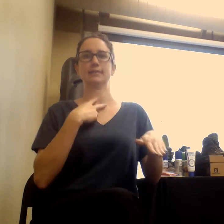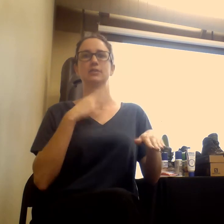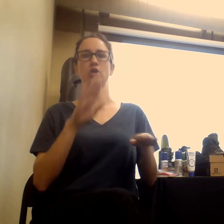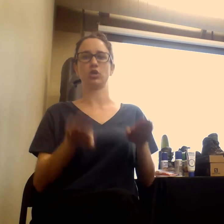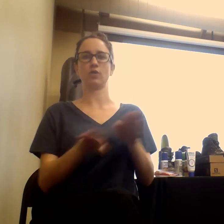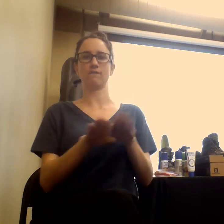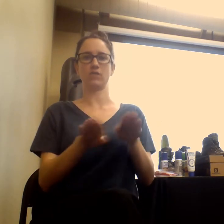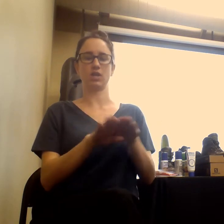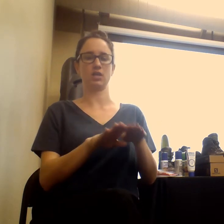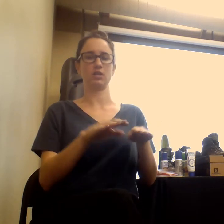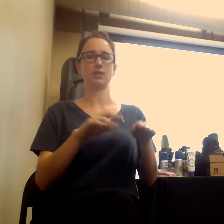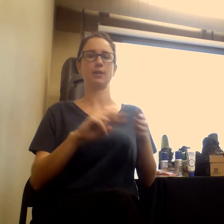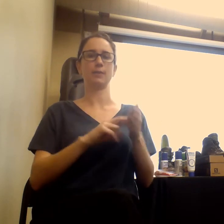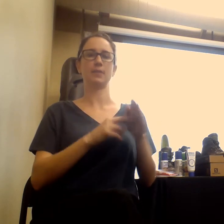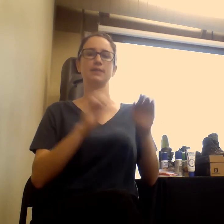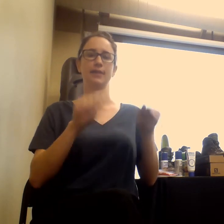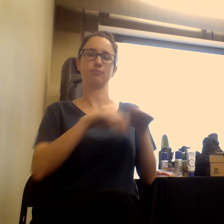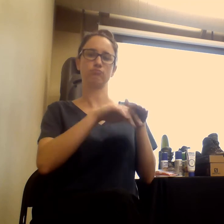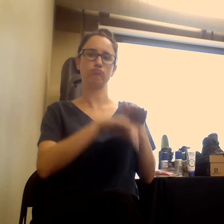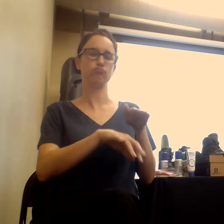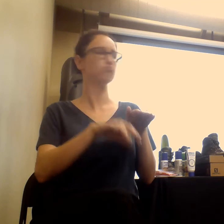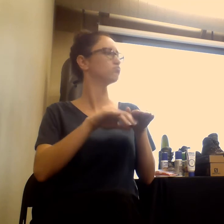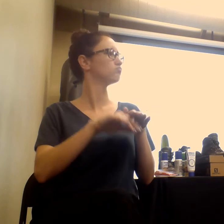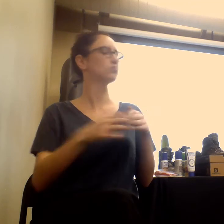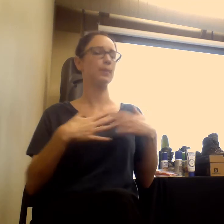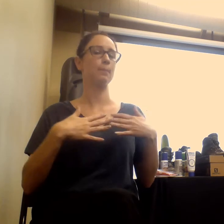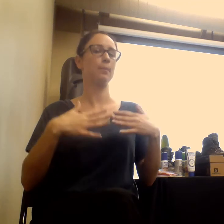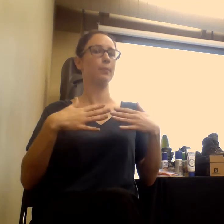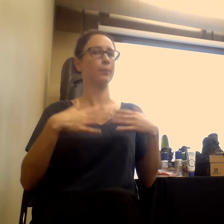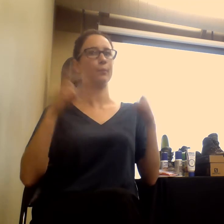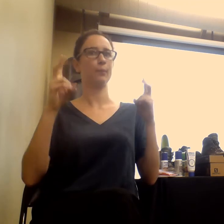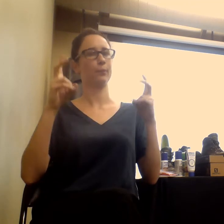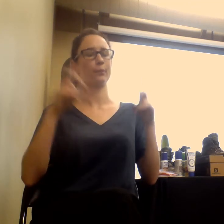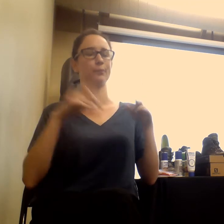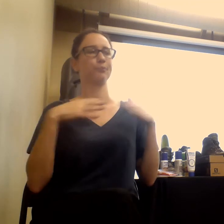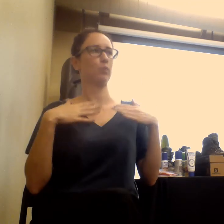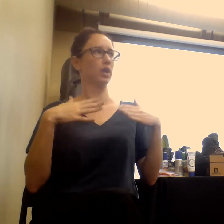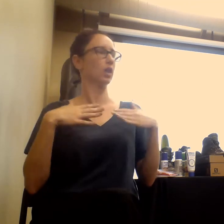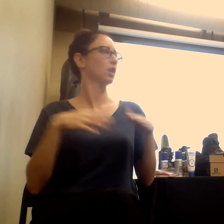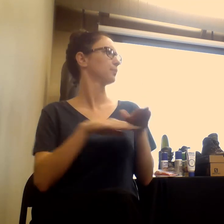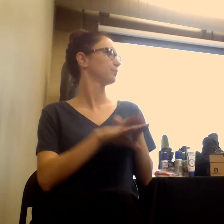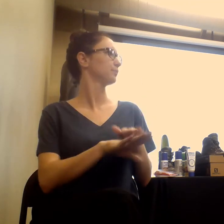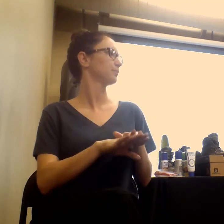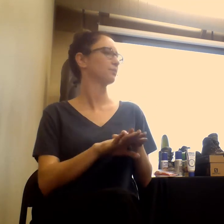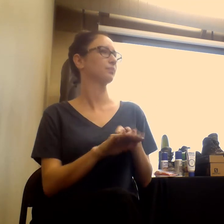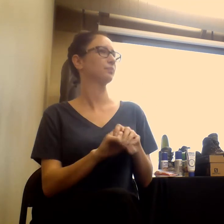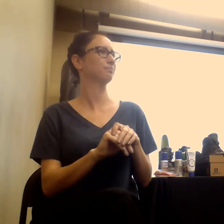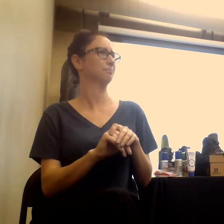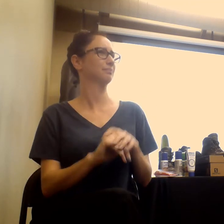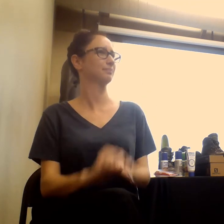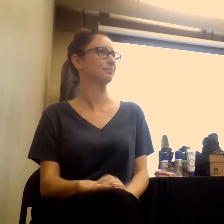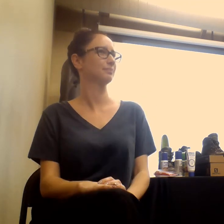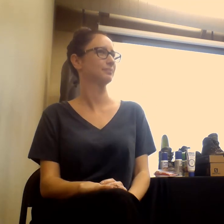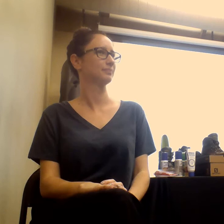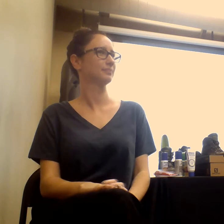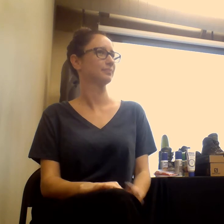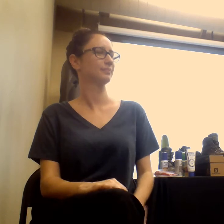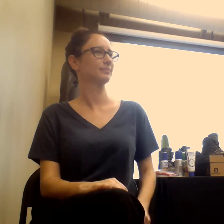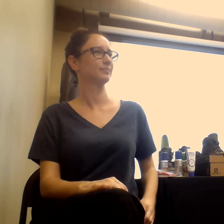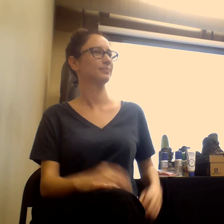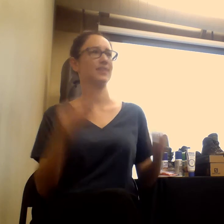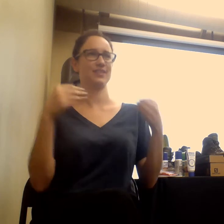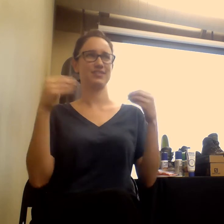and a description on the left-hand side of what this vent does and what this does for the sock and why this elastic is here. I'd encourage you to check it